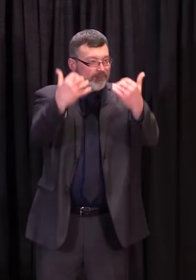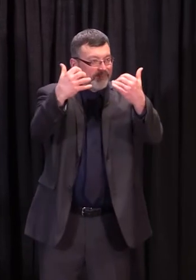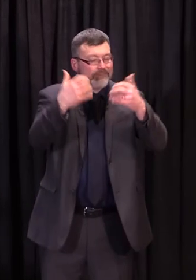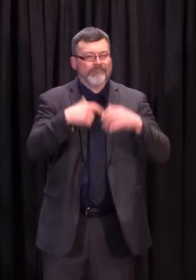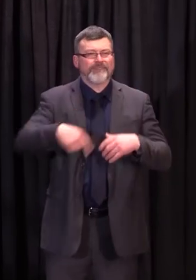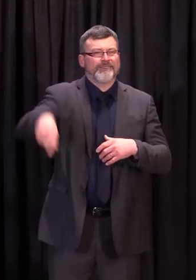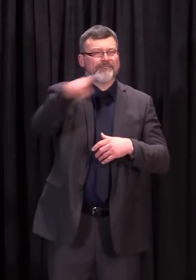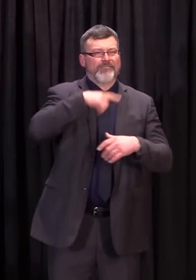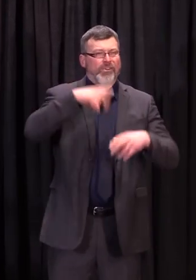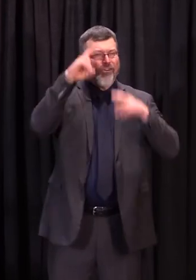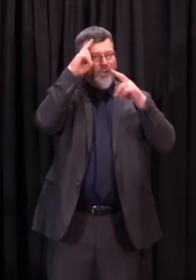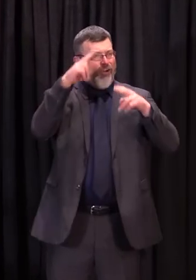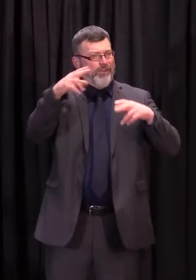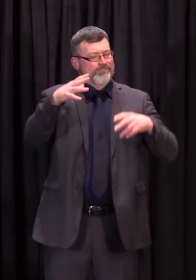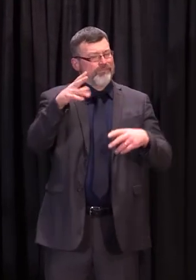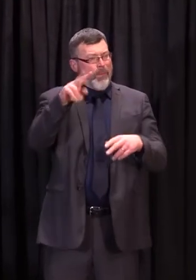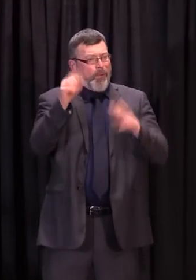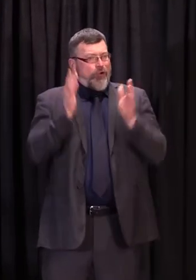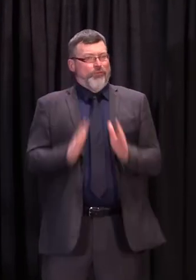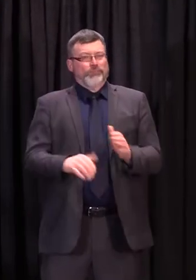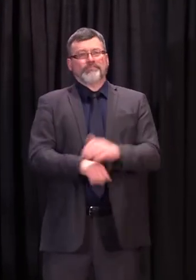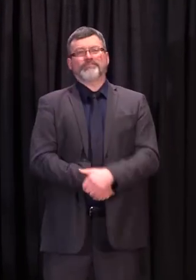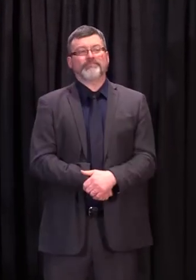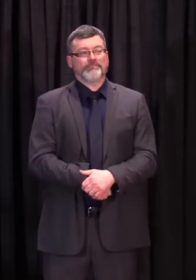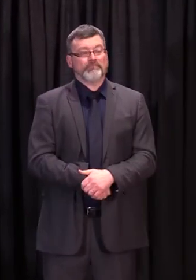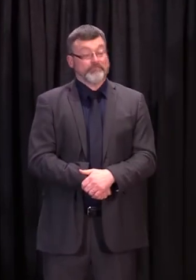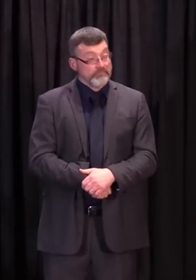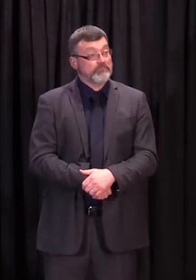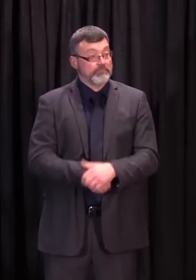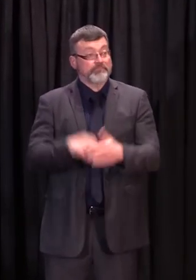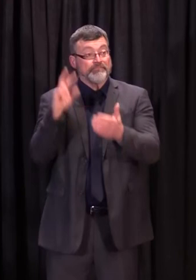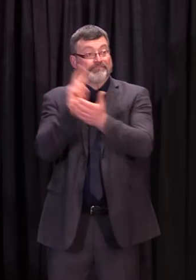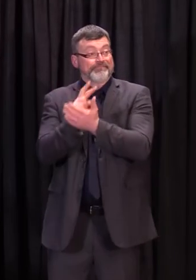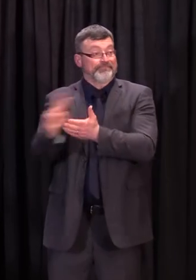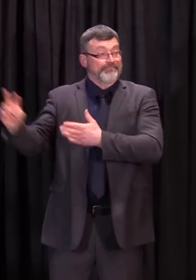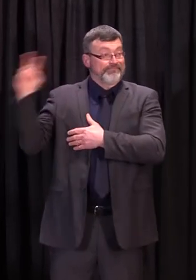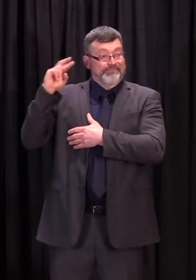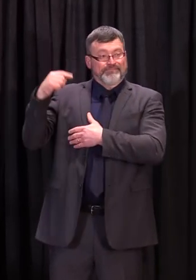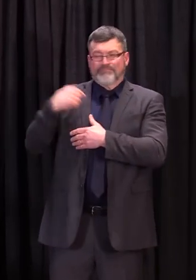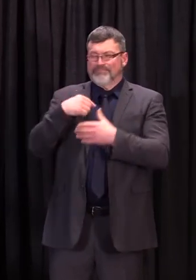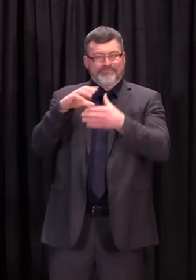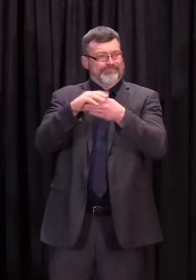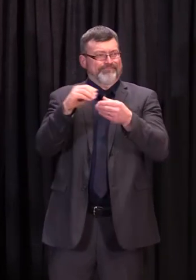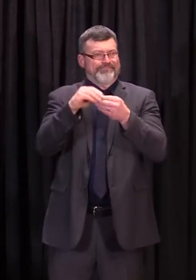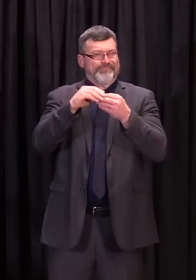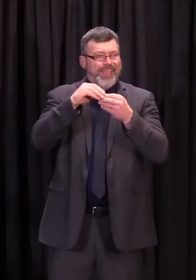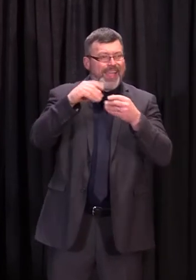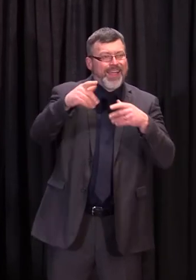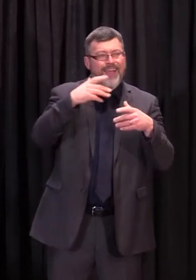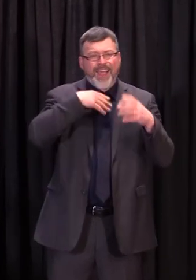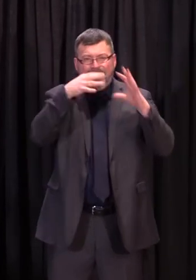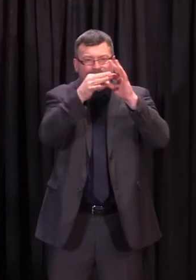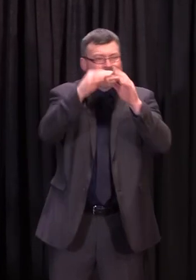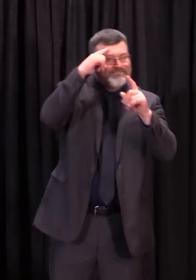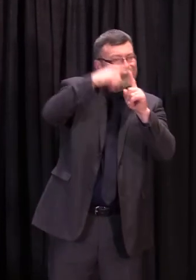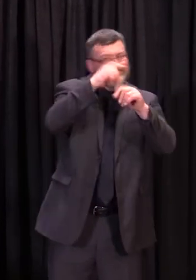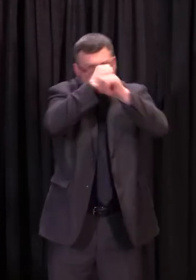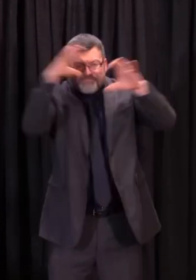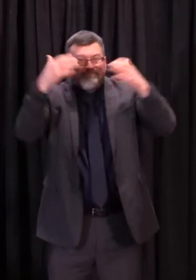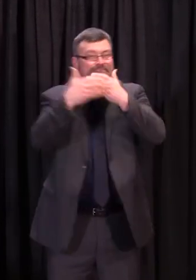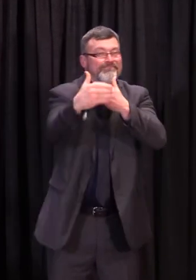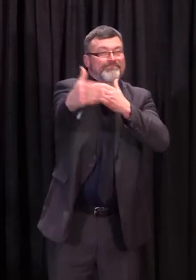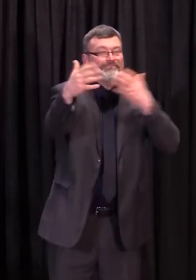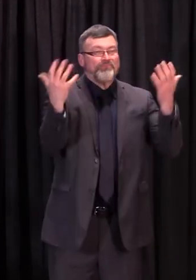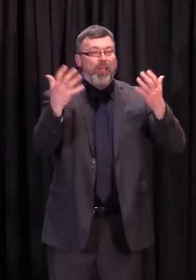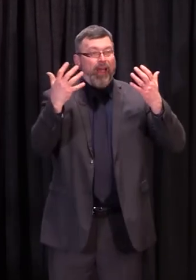Vermonters. 2 weeks ago, I shared the optimism I have for the opportunity before us. In my